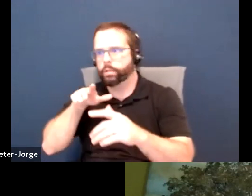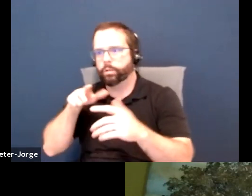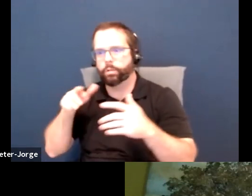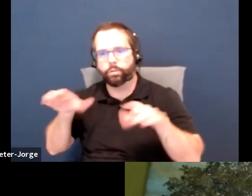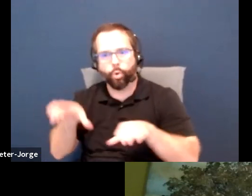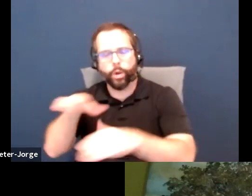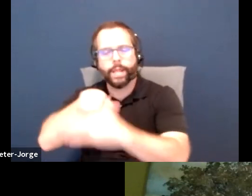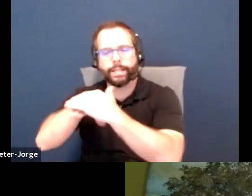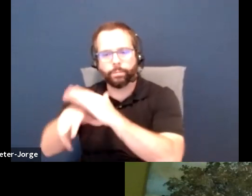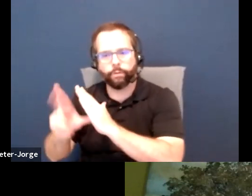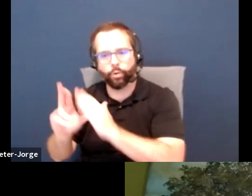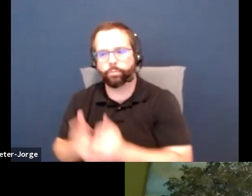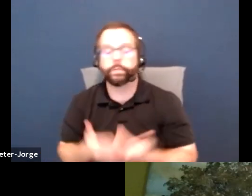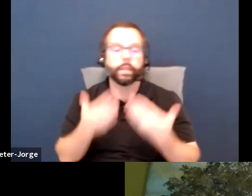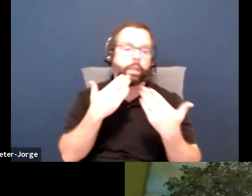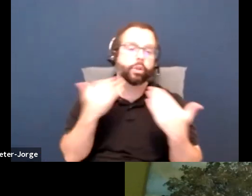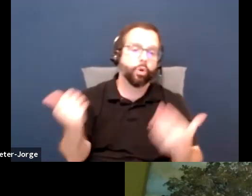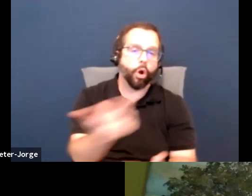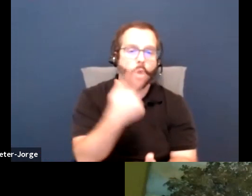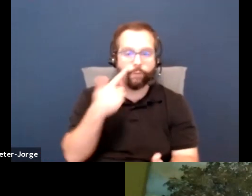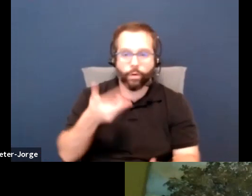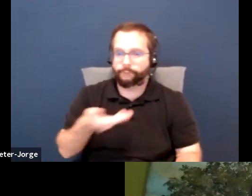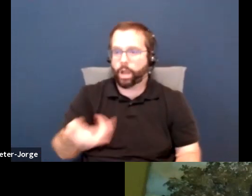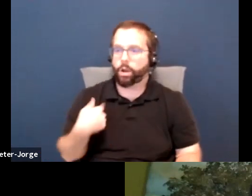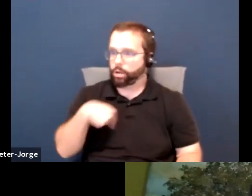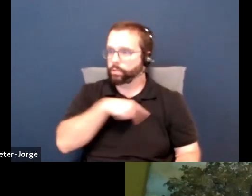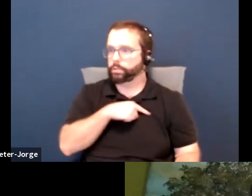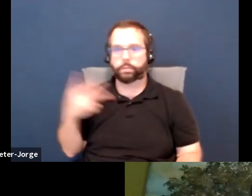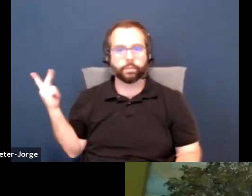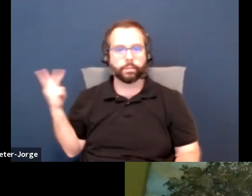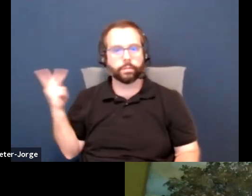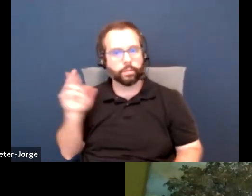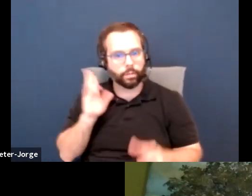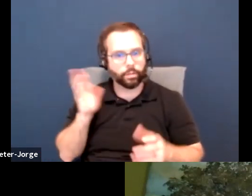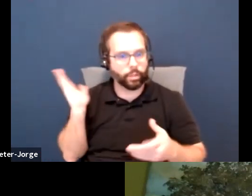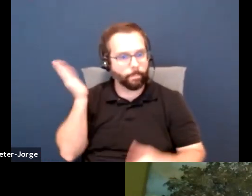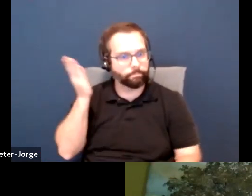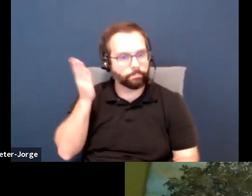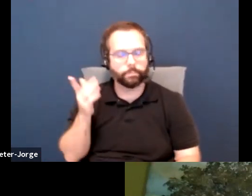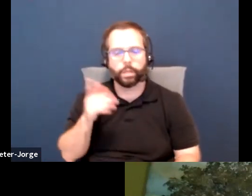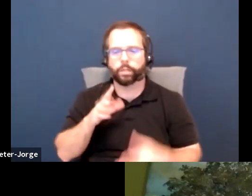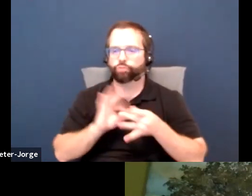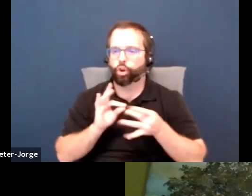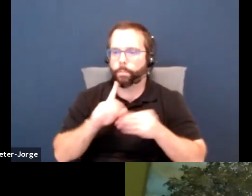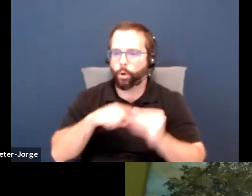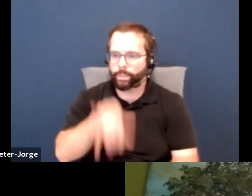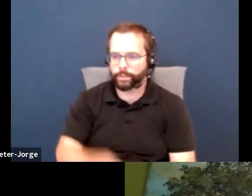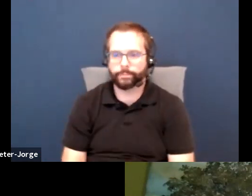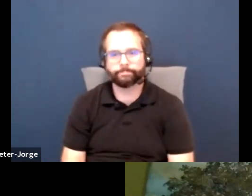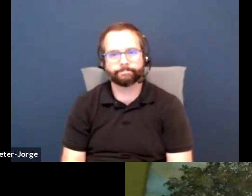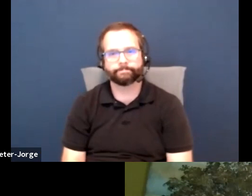Thank you all so much for having us today and for allowing us to talk about this.